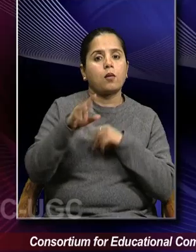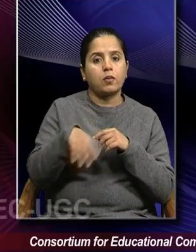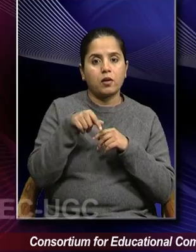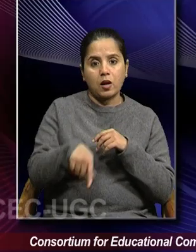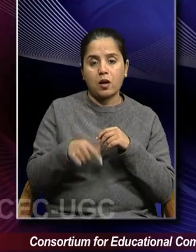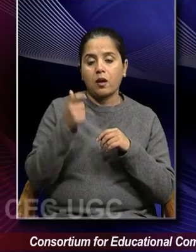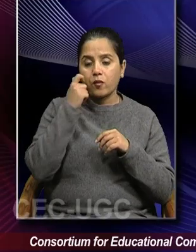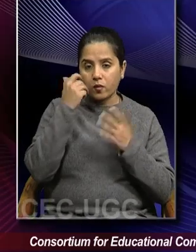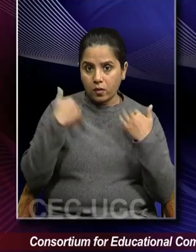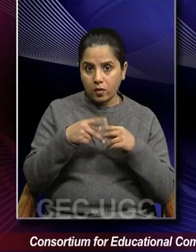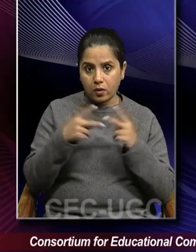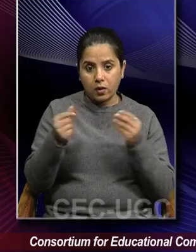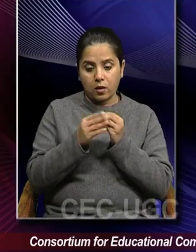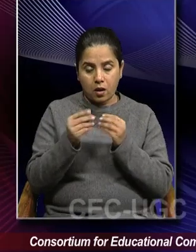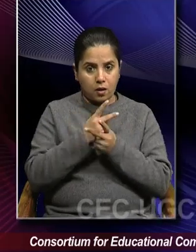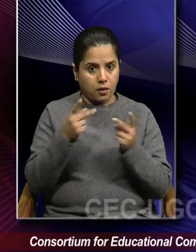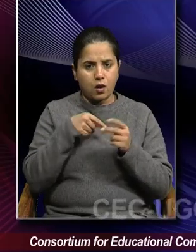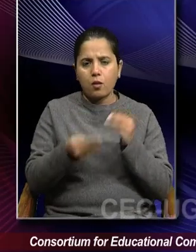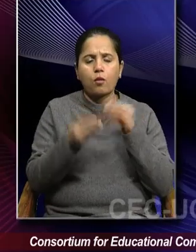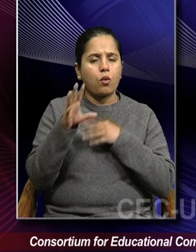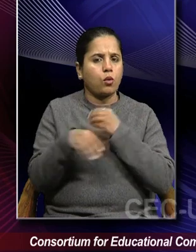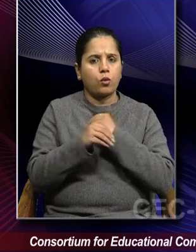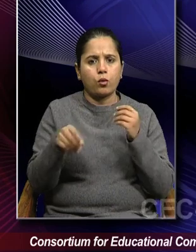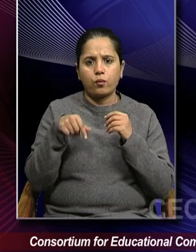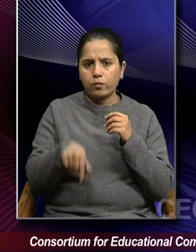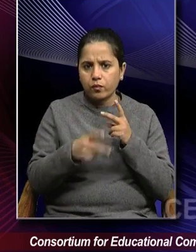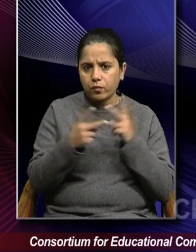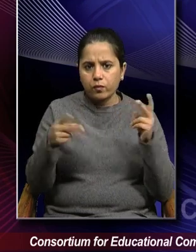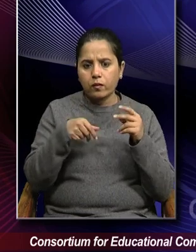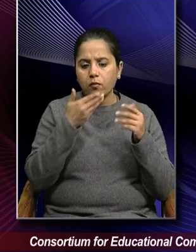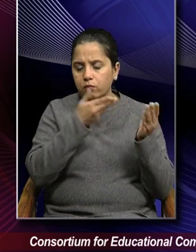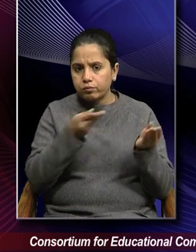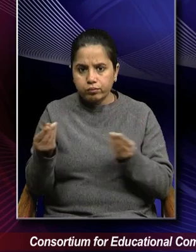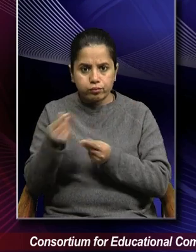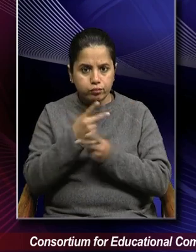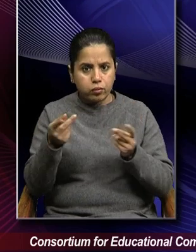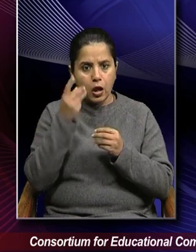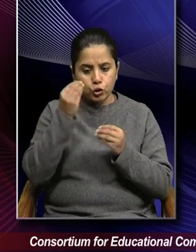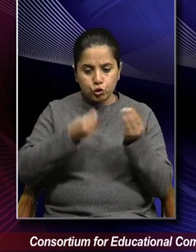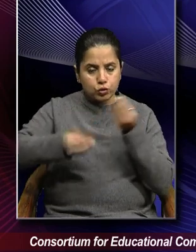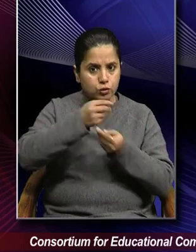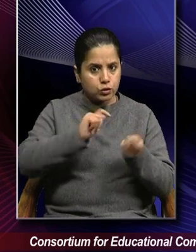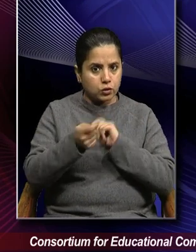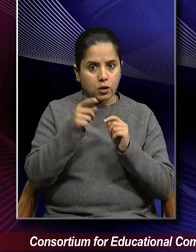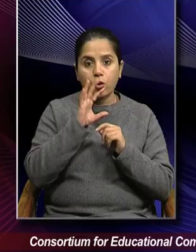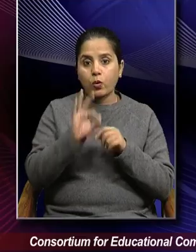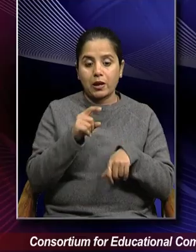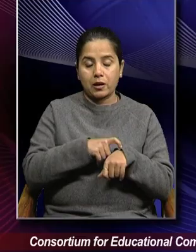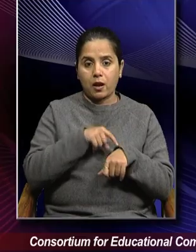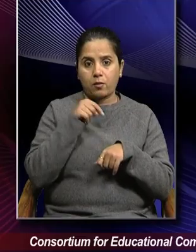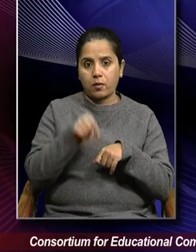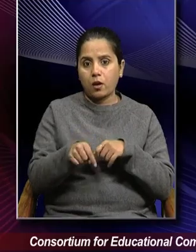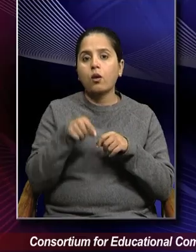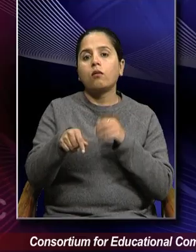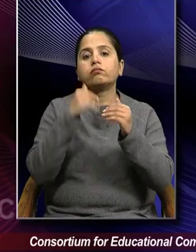physical currency, it is no more into it. It reduces liquidity and counterparty risk. It is useful for real time gross settlement,